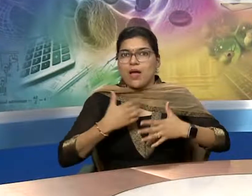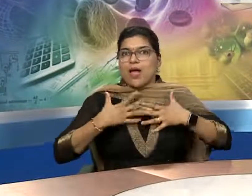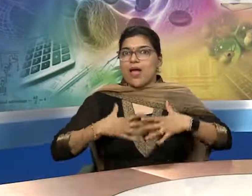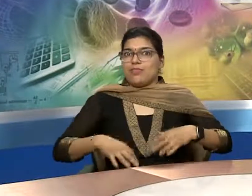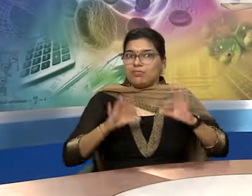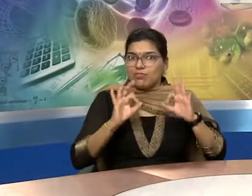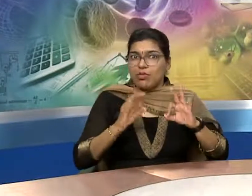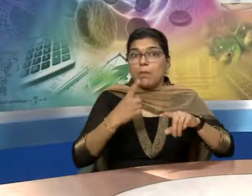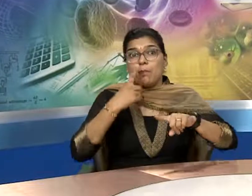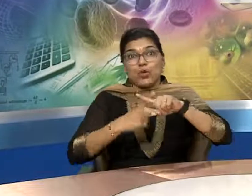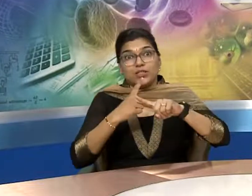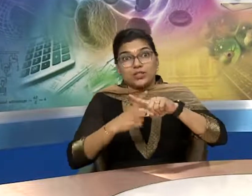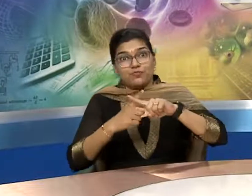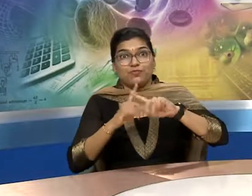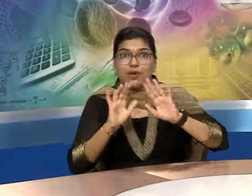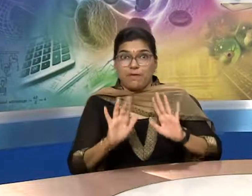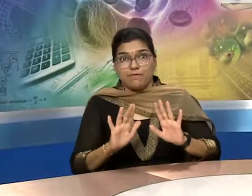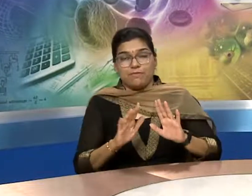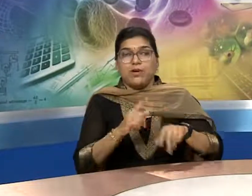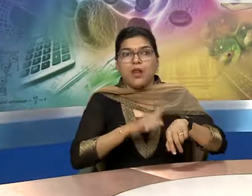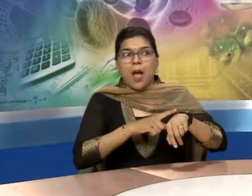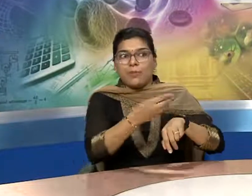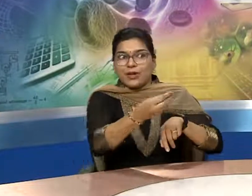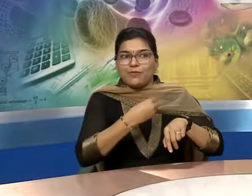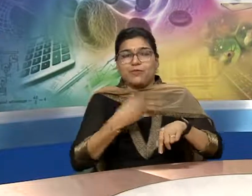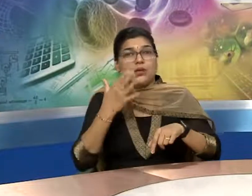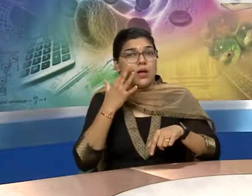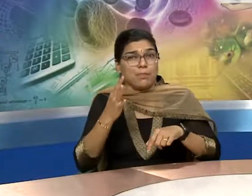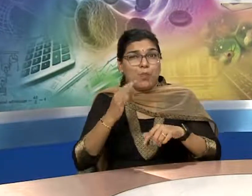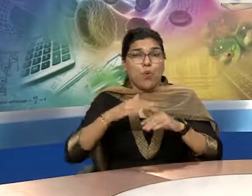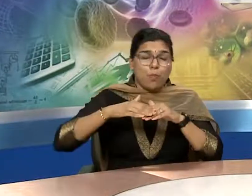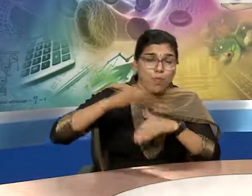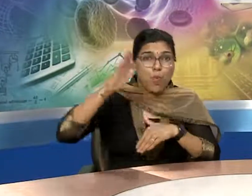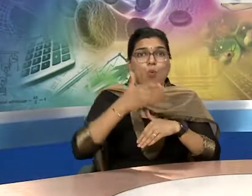healthy and positive use of leisure time,